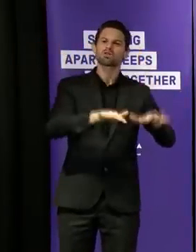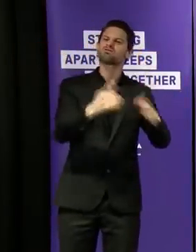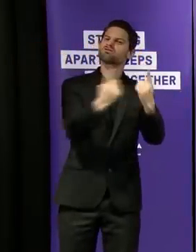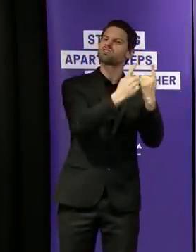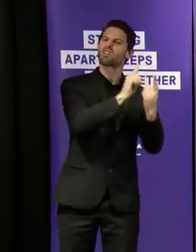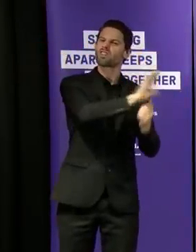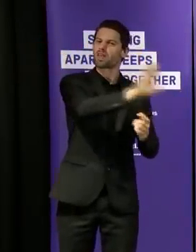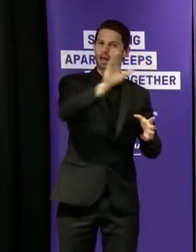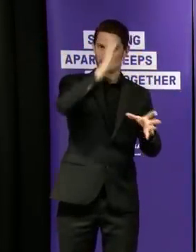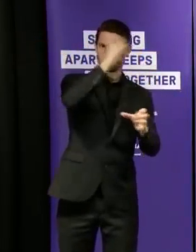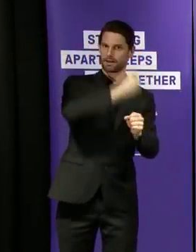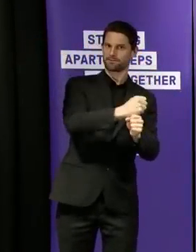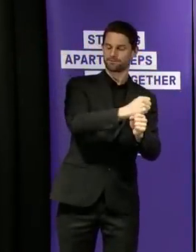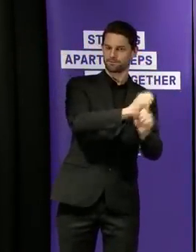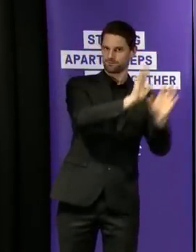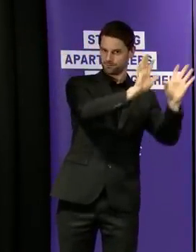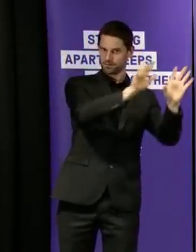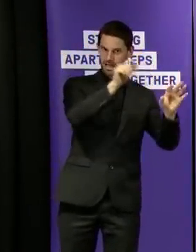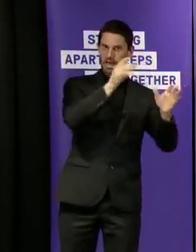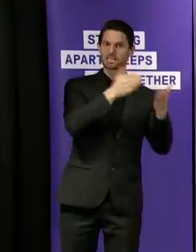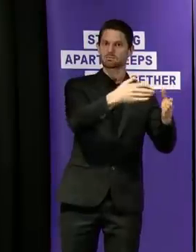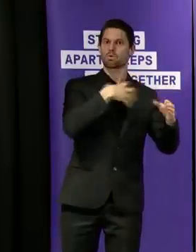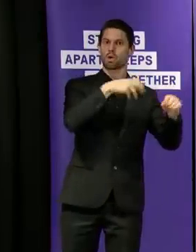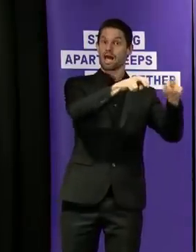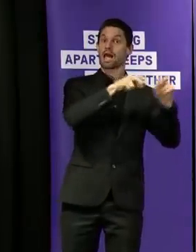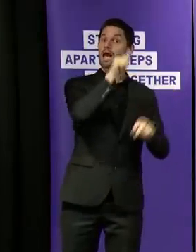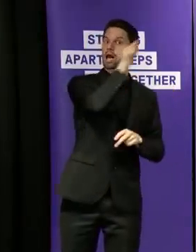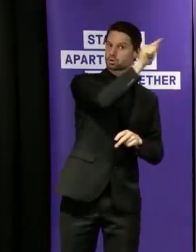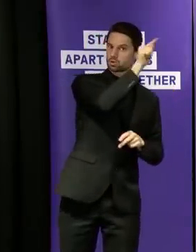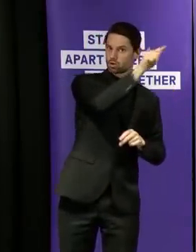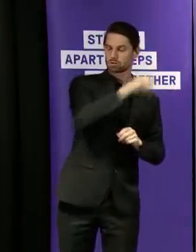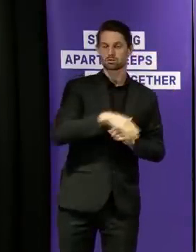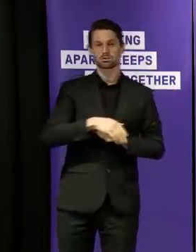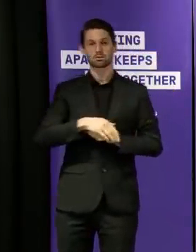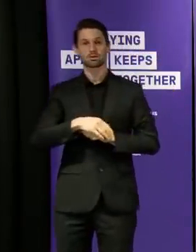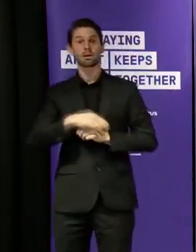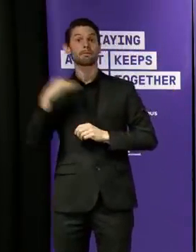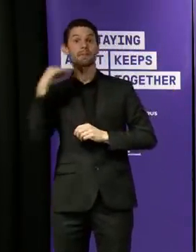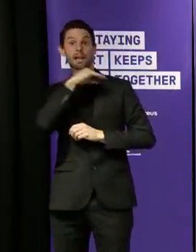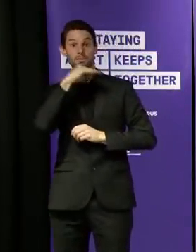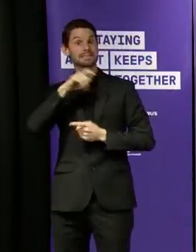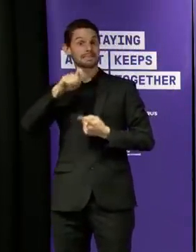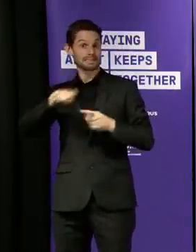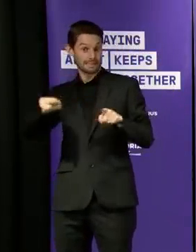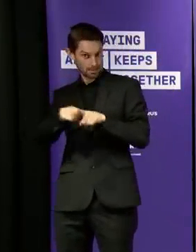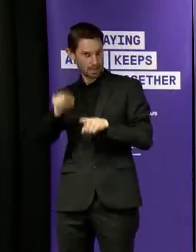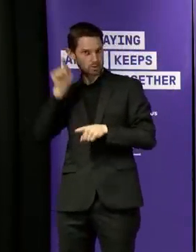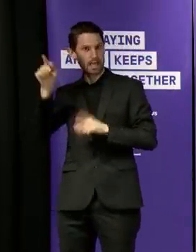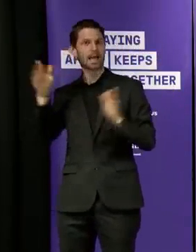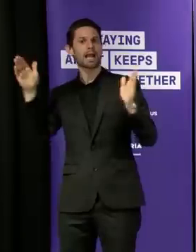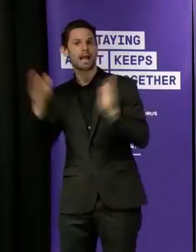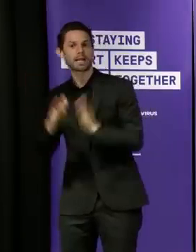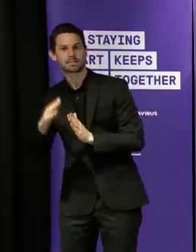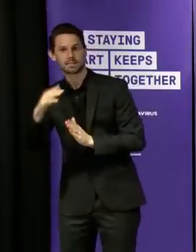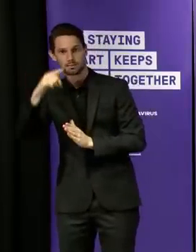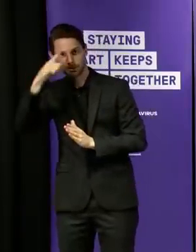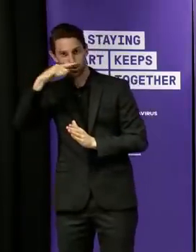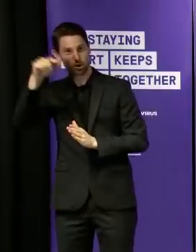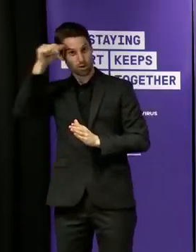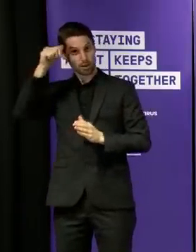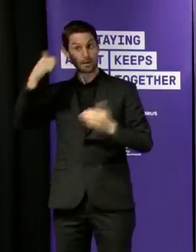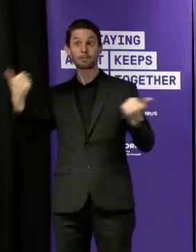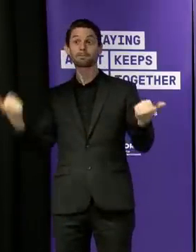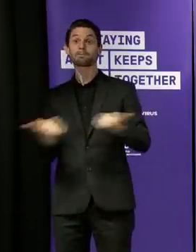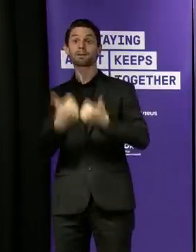And I do want to make the point that this has, we are a secular state, or a secular nation, but faith is